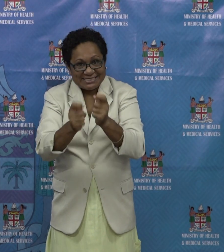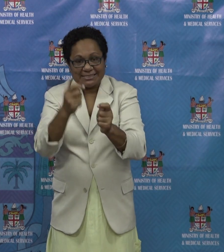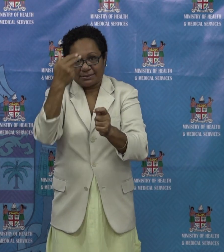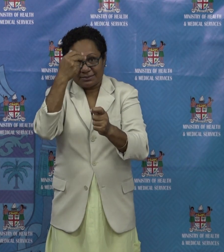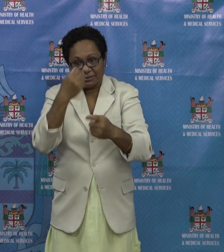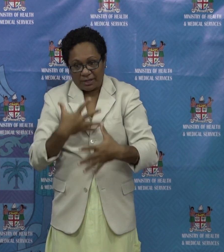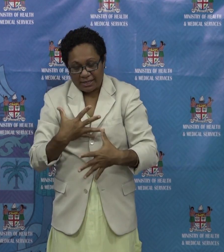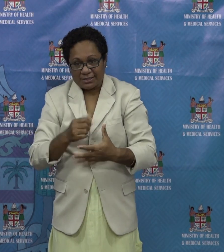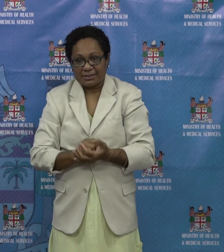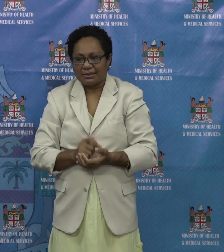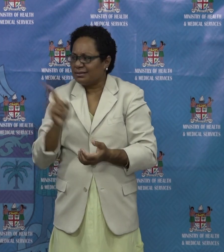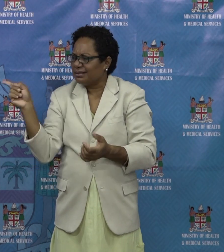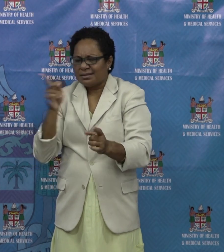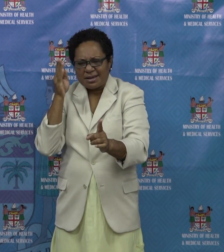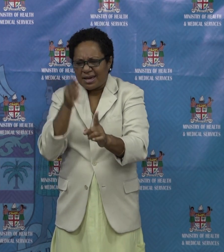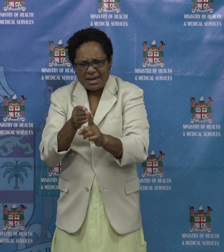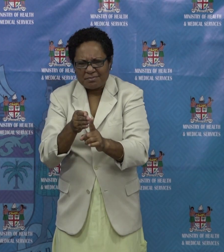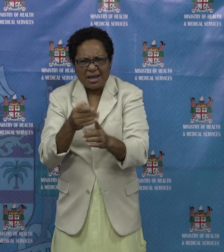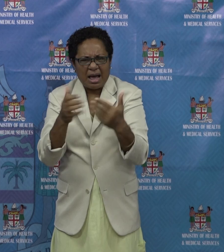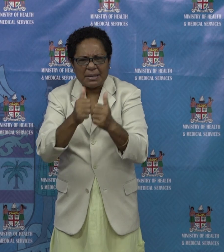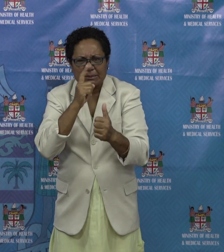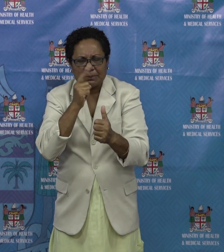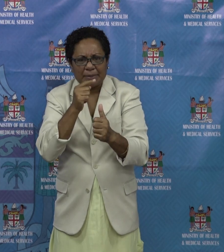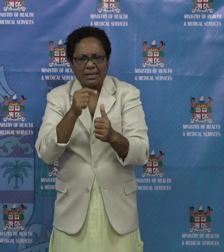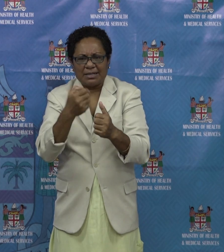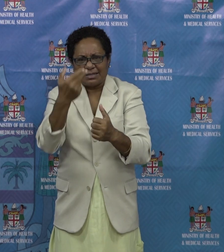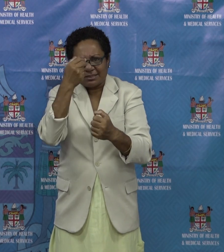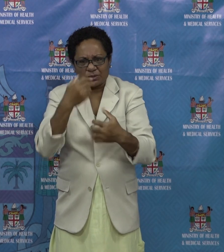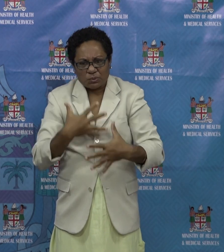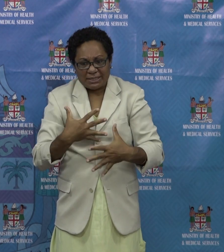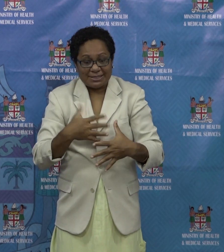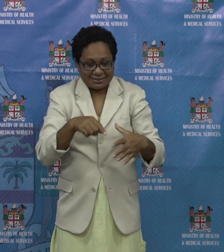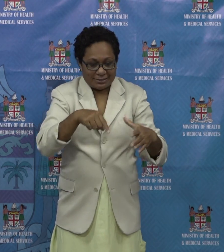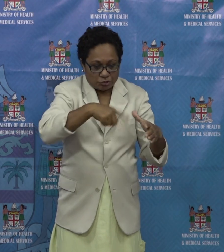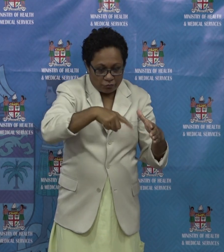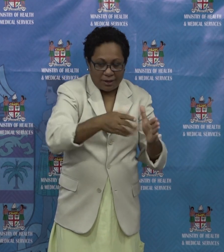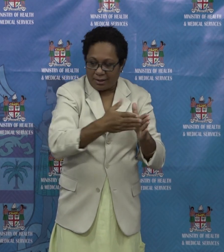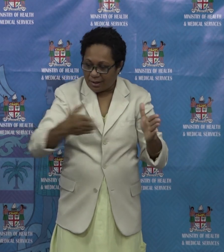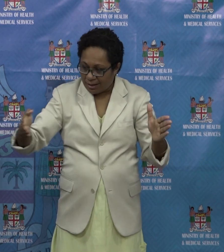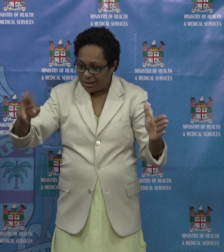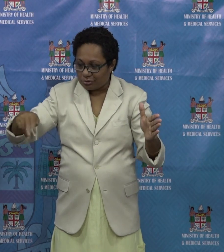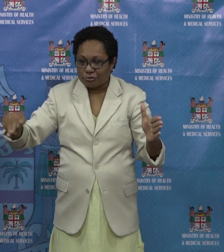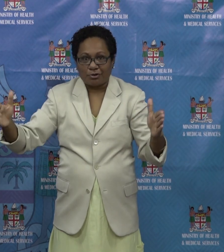what is your target in terms of Suva and Sorry lockdown area?